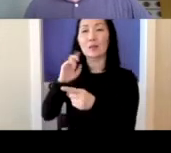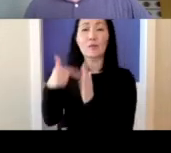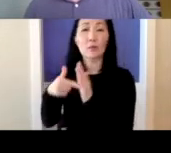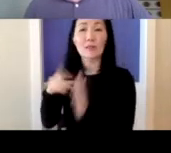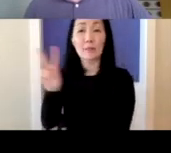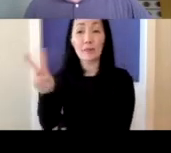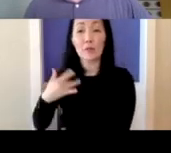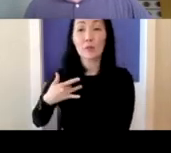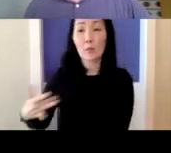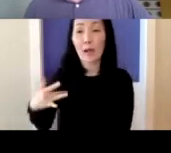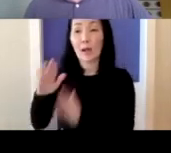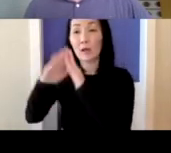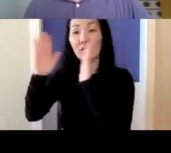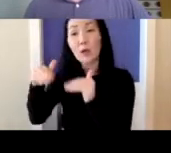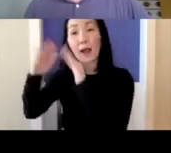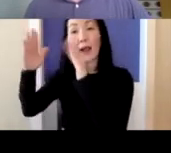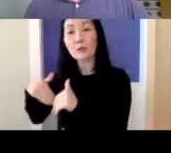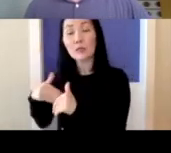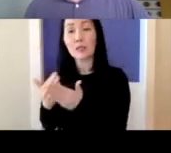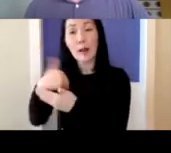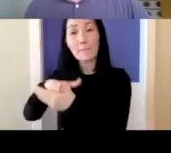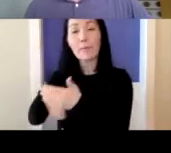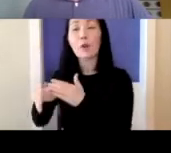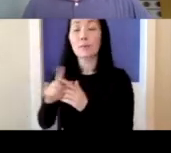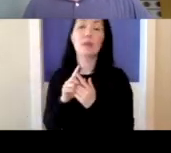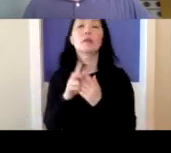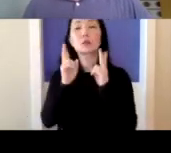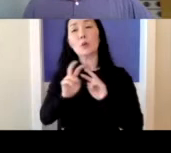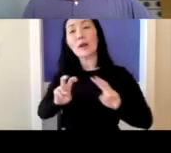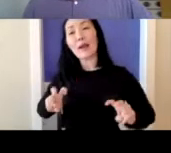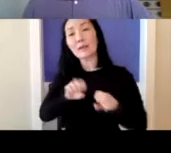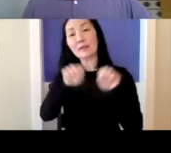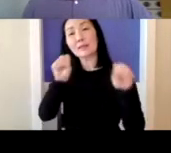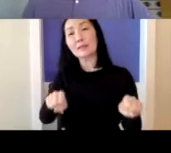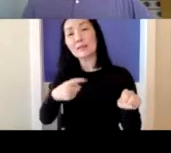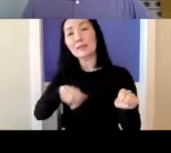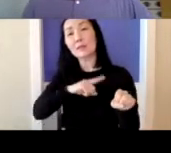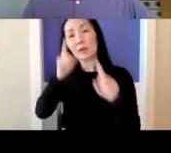It's more a question of the type of system we want to have. So